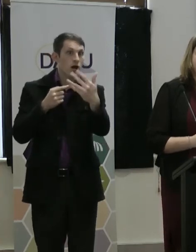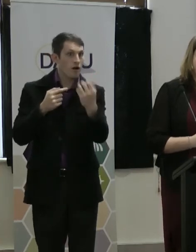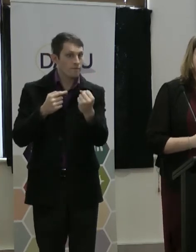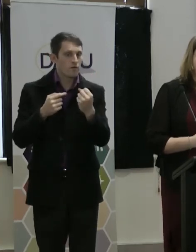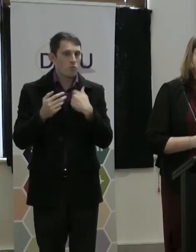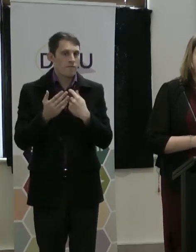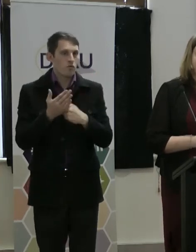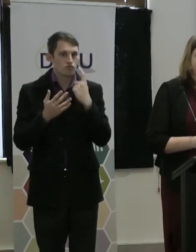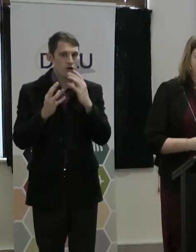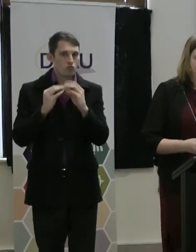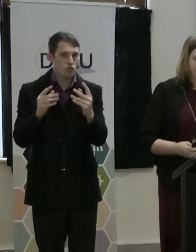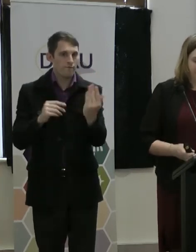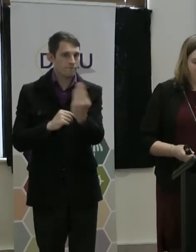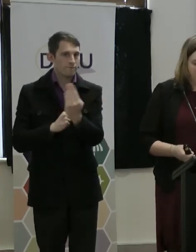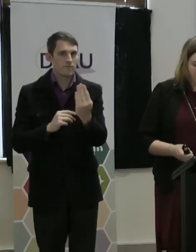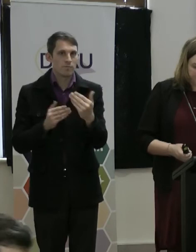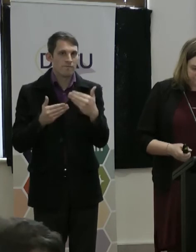us. Thank you.